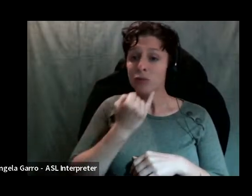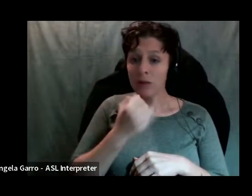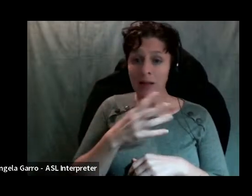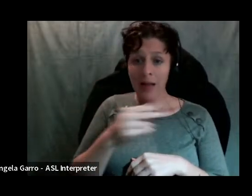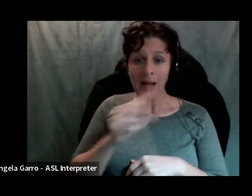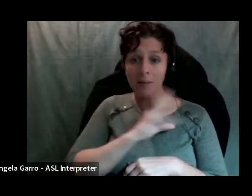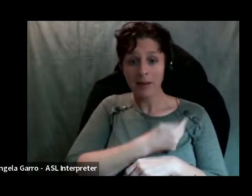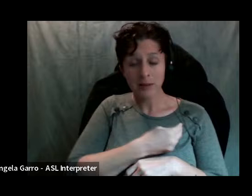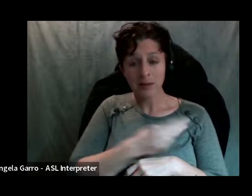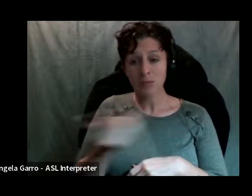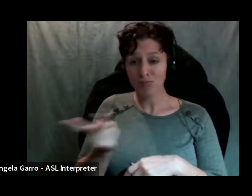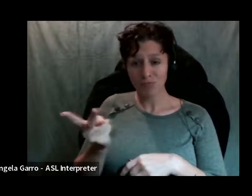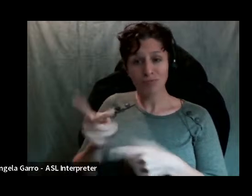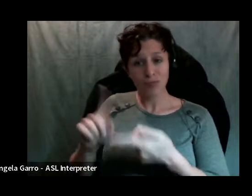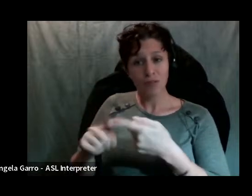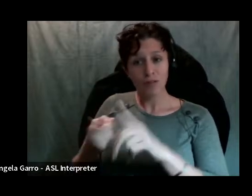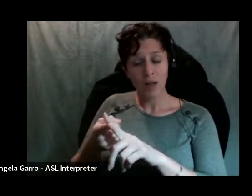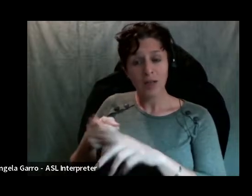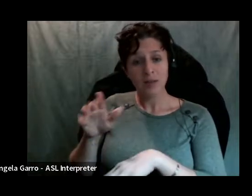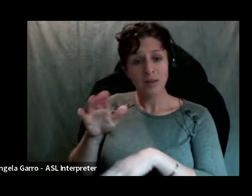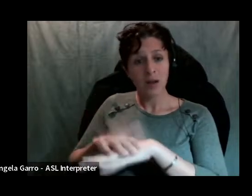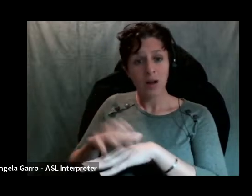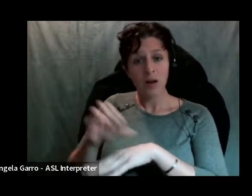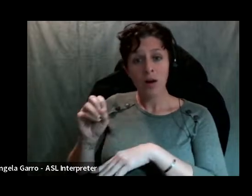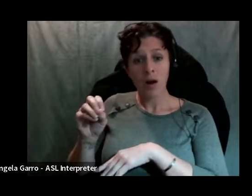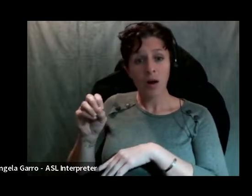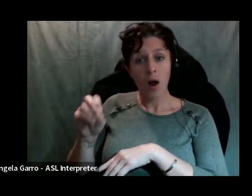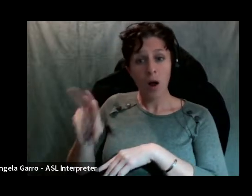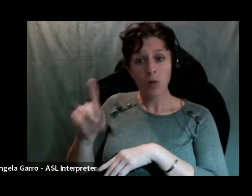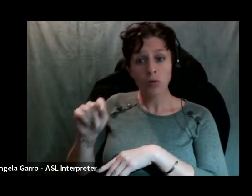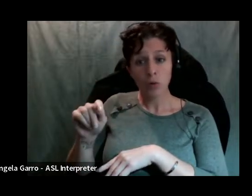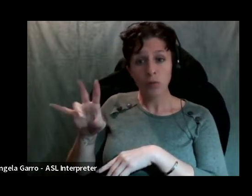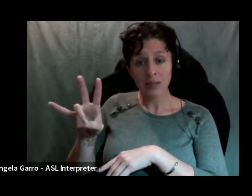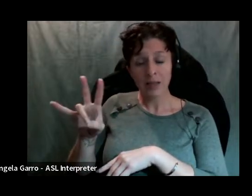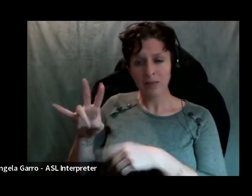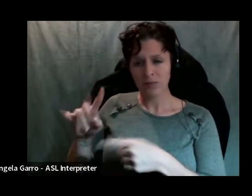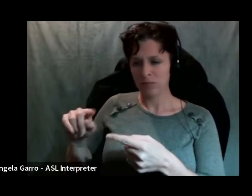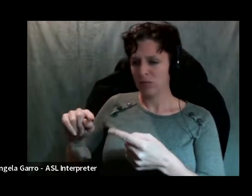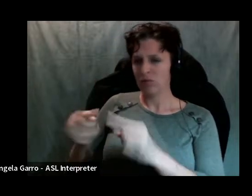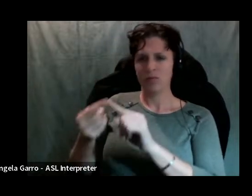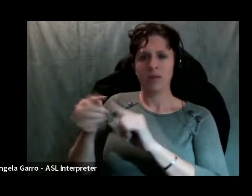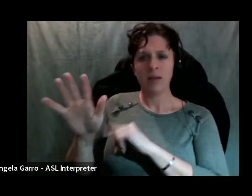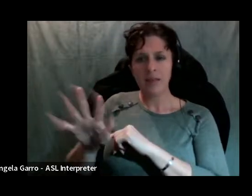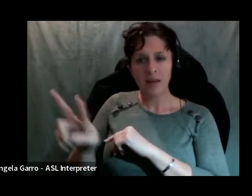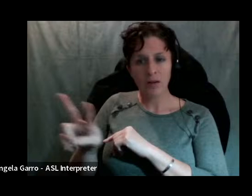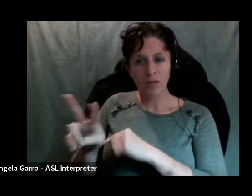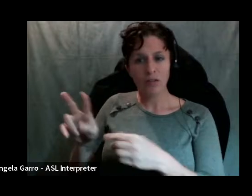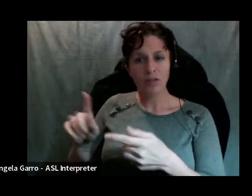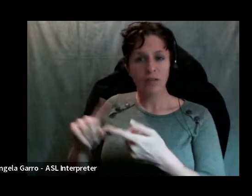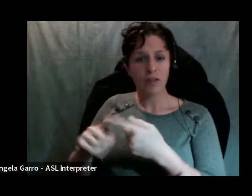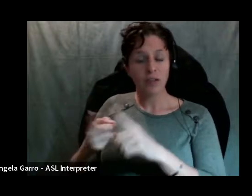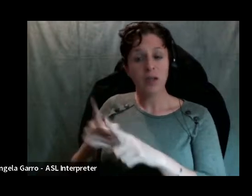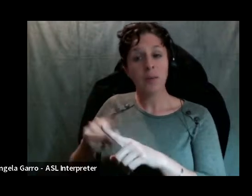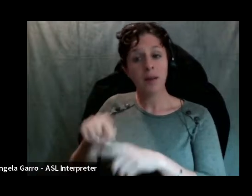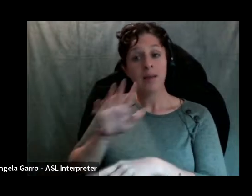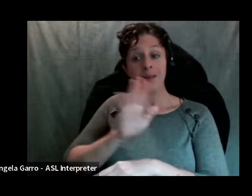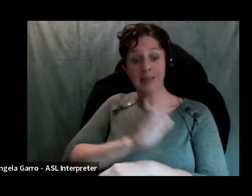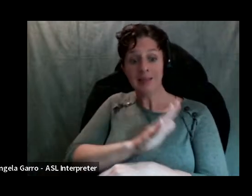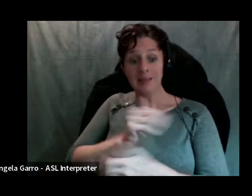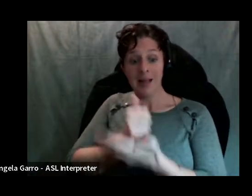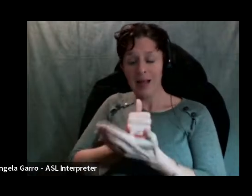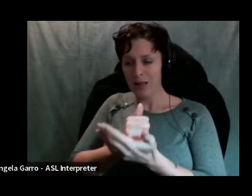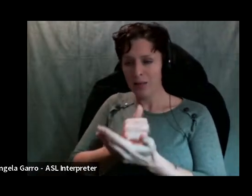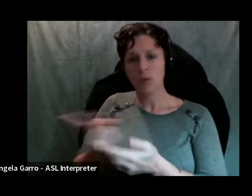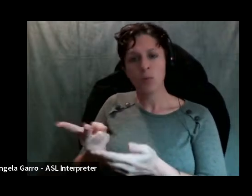to be friends and on October 7th harmed their friendship. With his help, things got better with them.